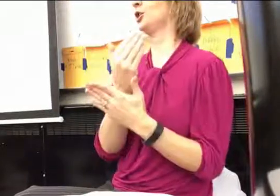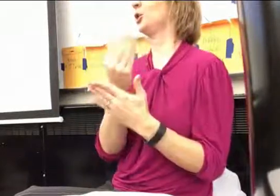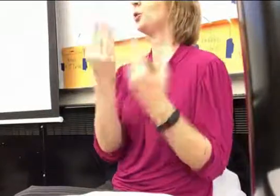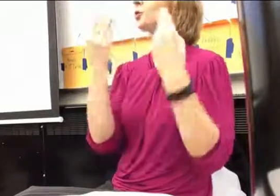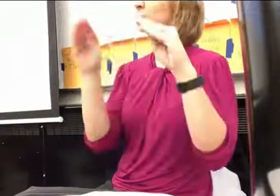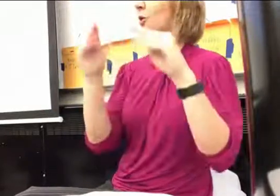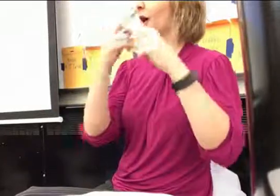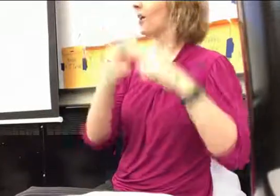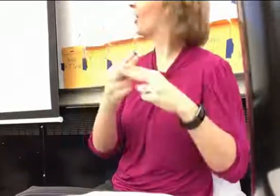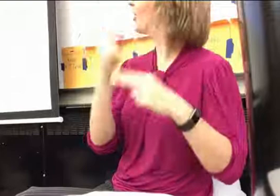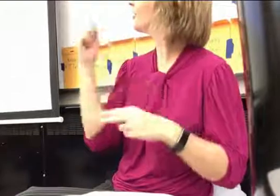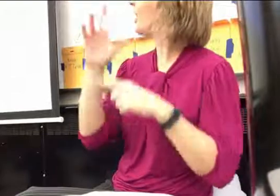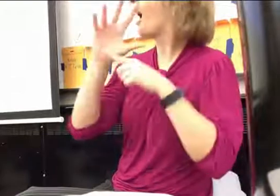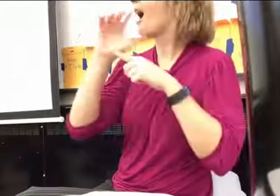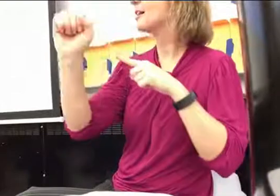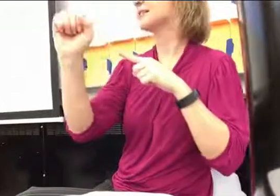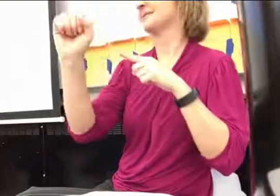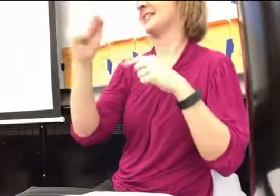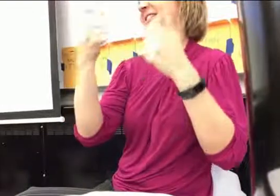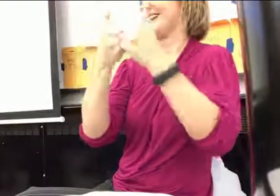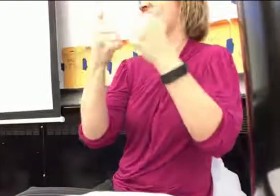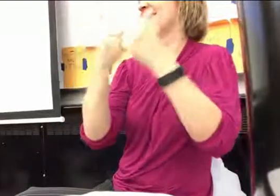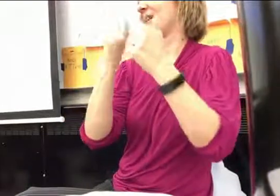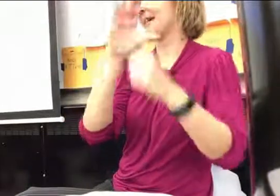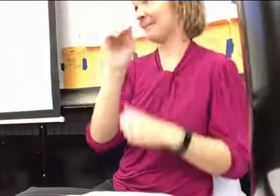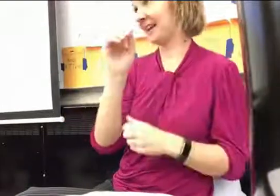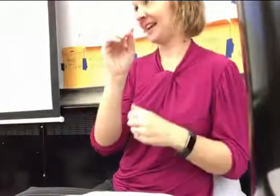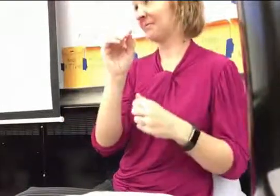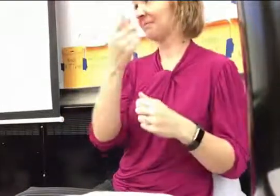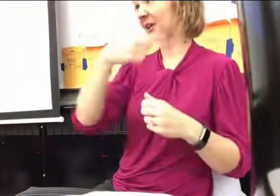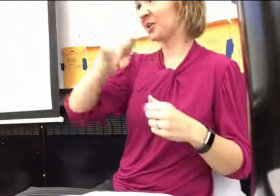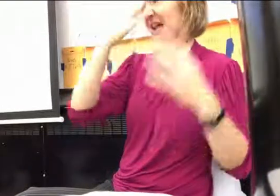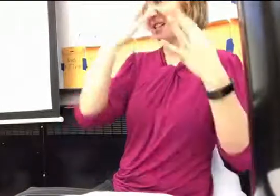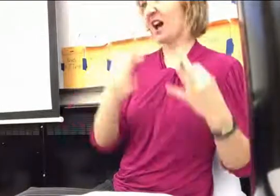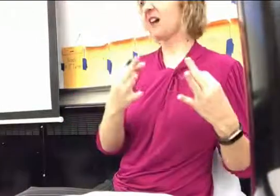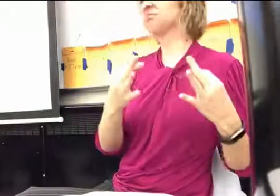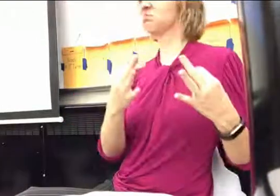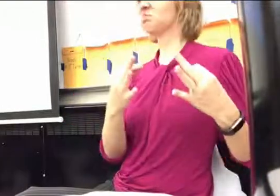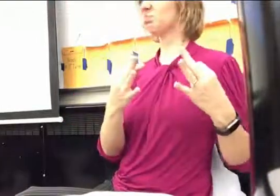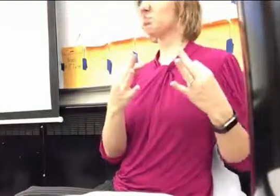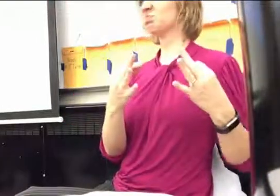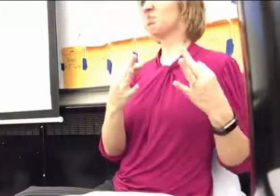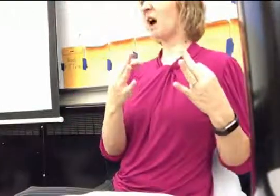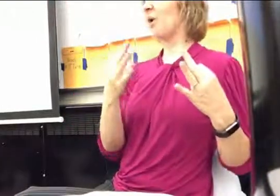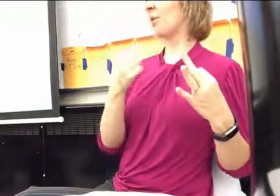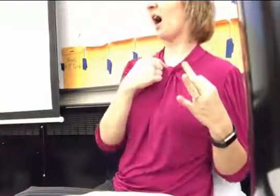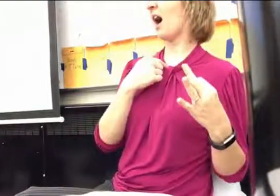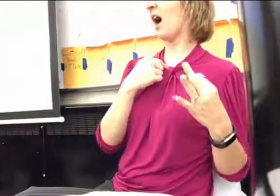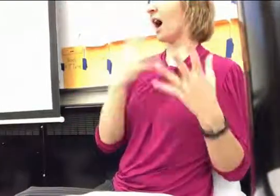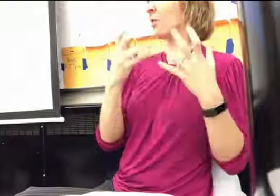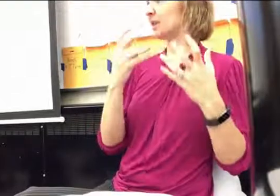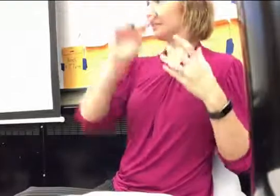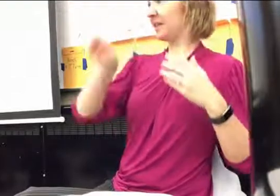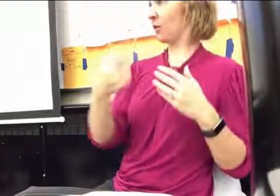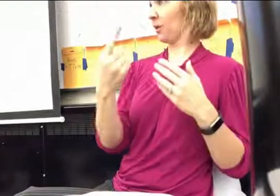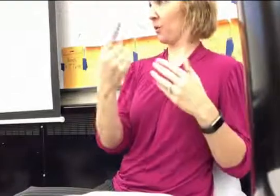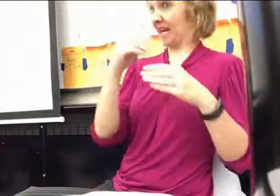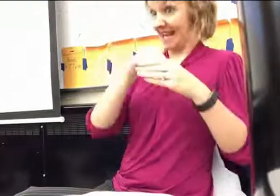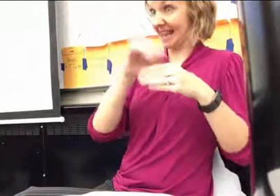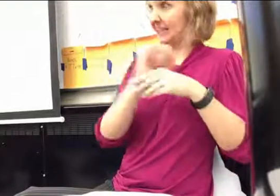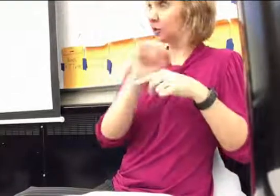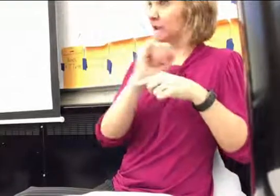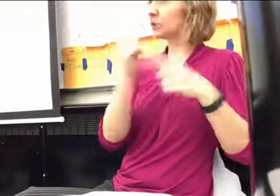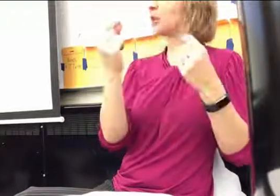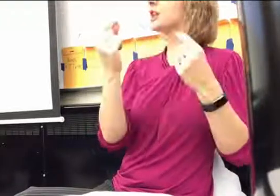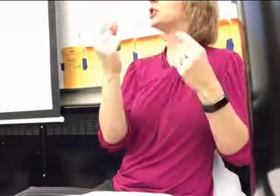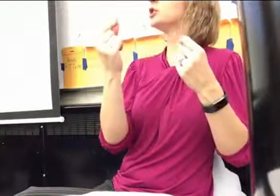Gaming Company. And they decide, well, I'm going to go and undercut this because I want to be the only one in the industry. So they